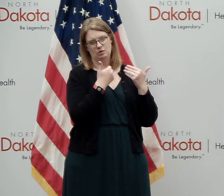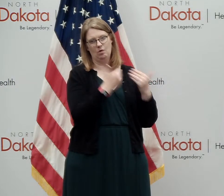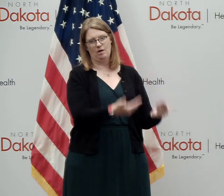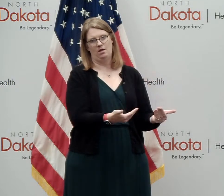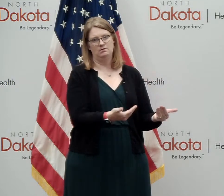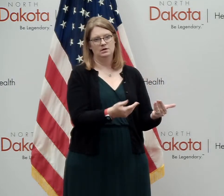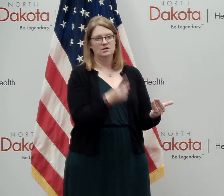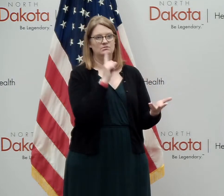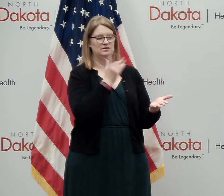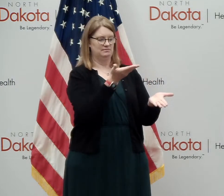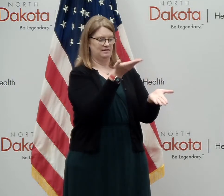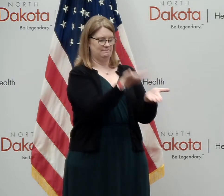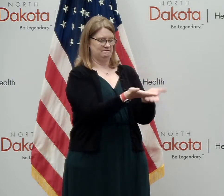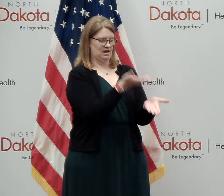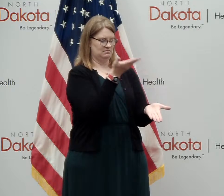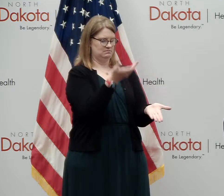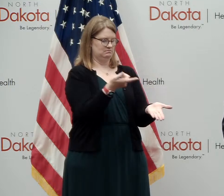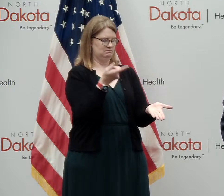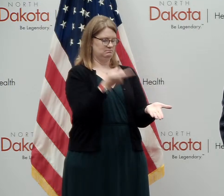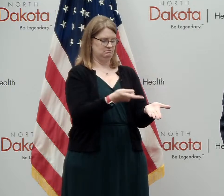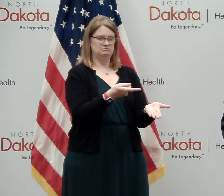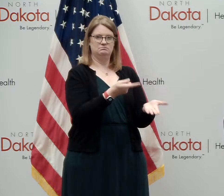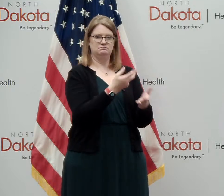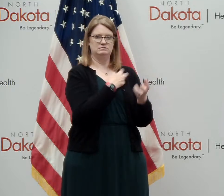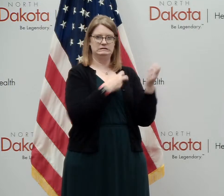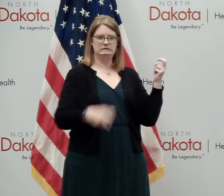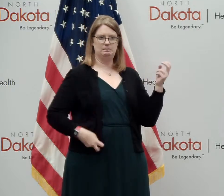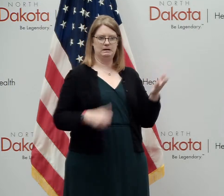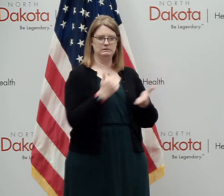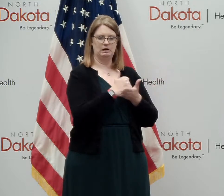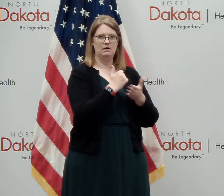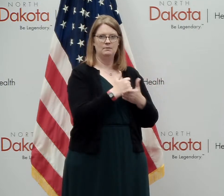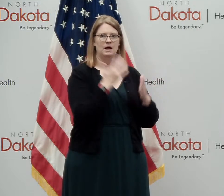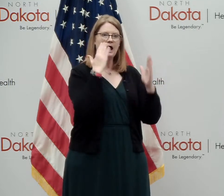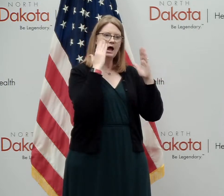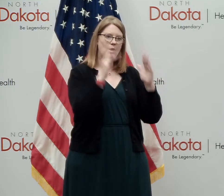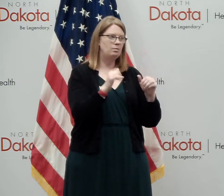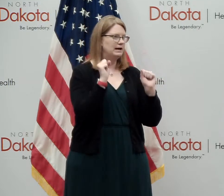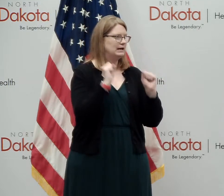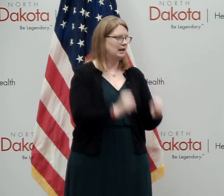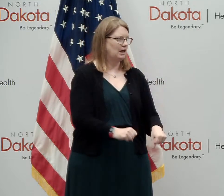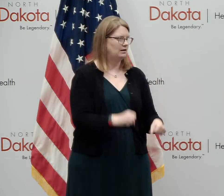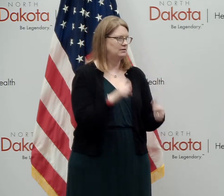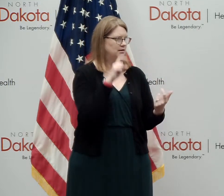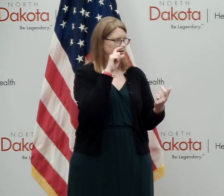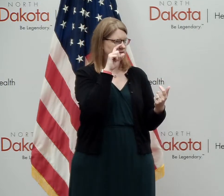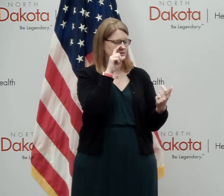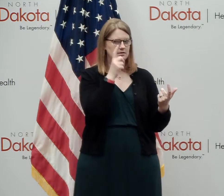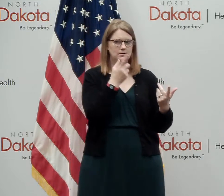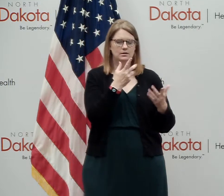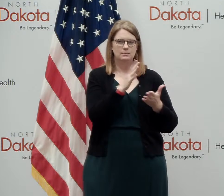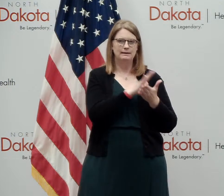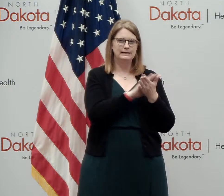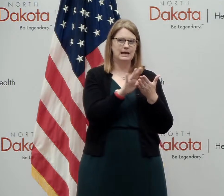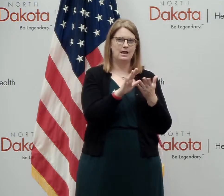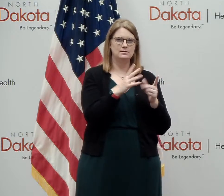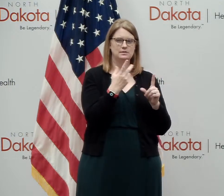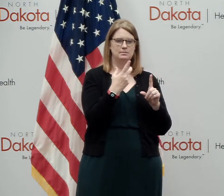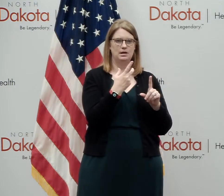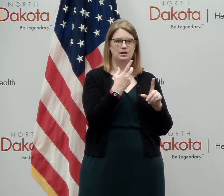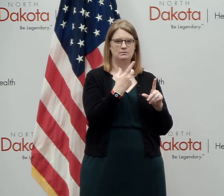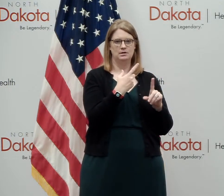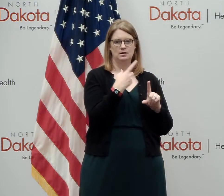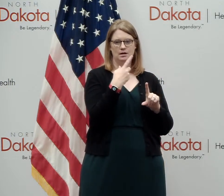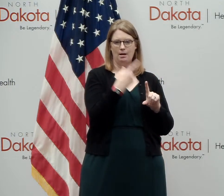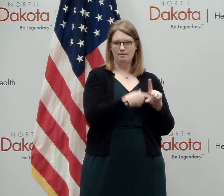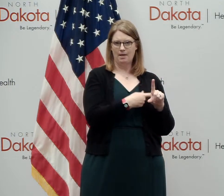on everything that's there. So I hope that we can move that way, because again, it would be nice to go through a month in our state's